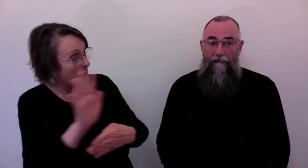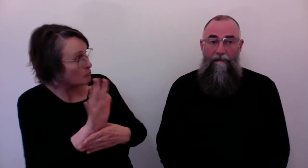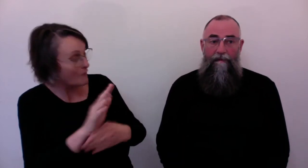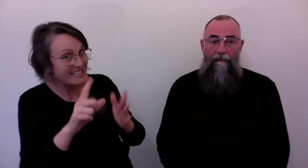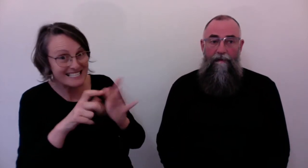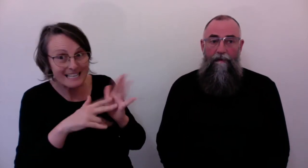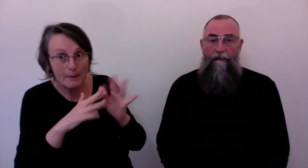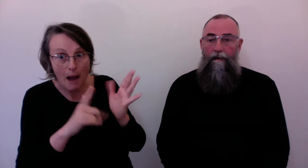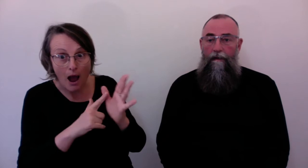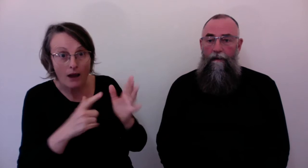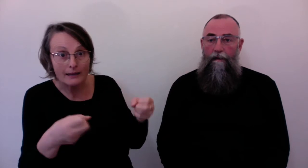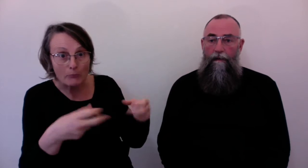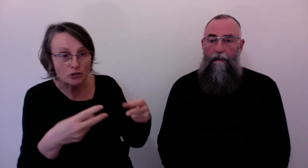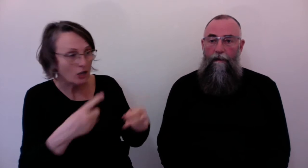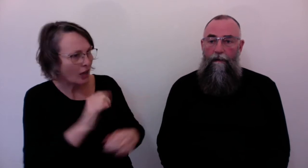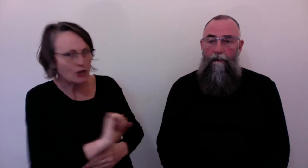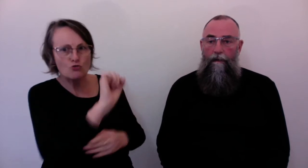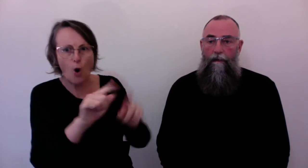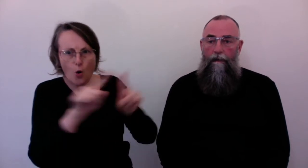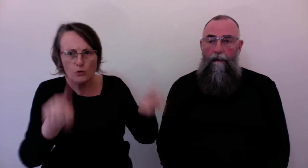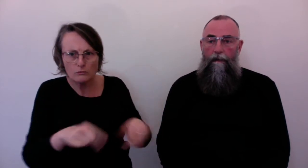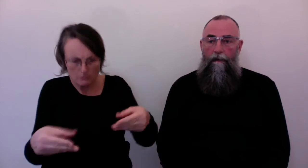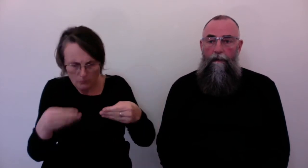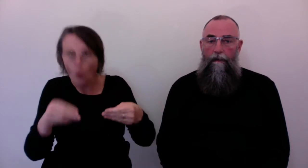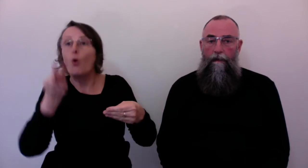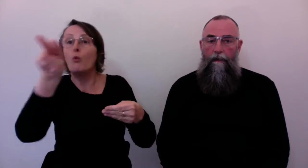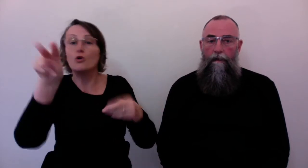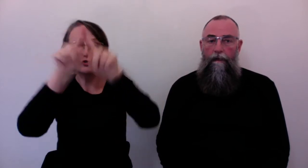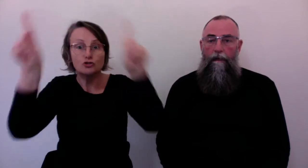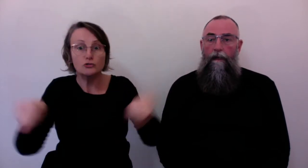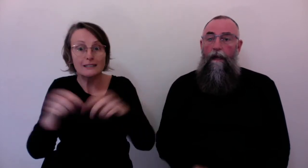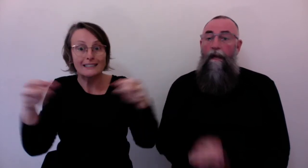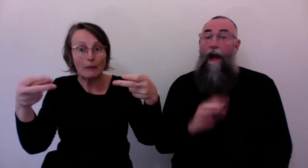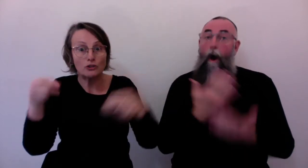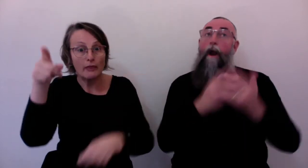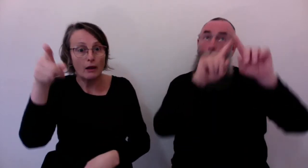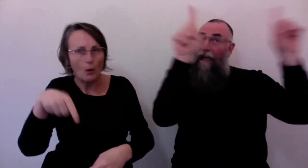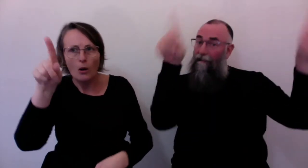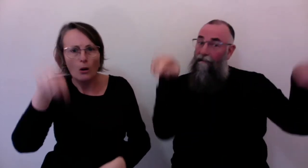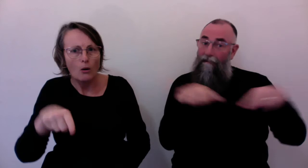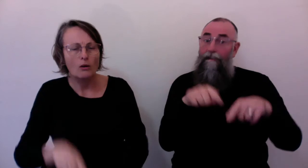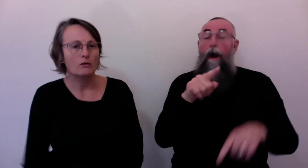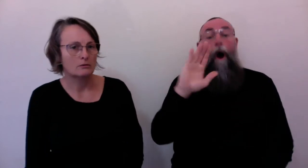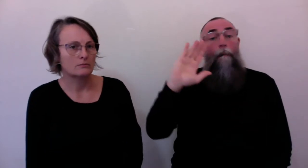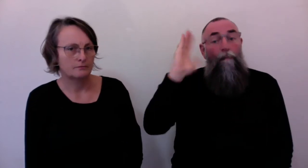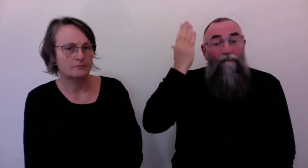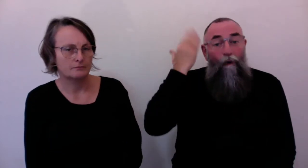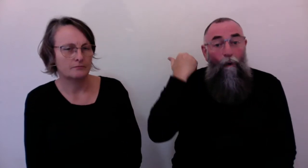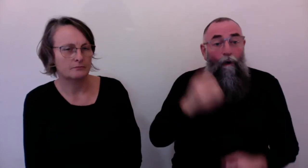have very your own- rare. Do you have your own screen watching the captions, or it's on the main screen too? On the main screen. What? That's Oh, yeah, I know that's that. fantastic. Because yes, it used to be You on have like you, an yeah.